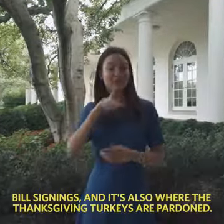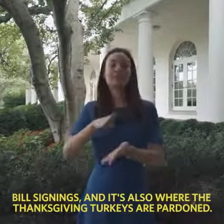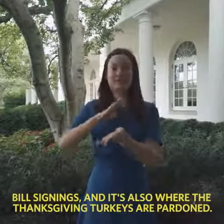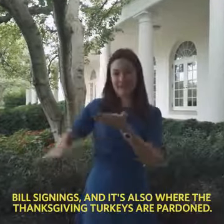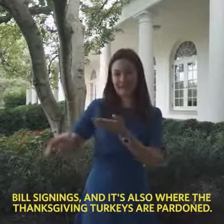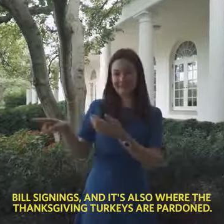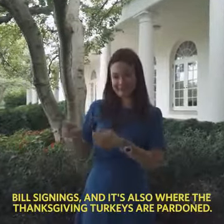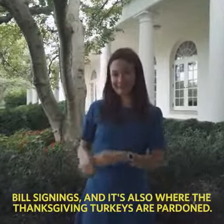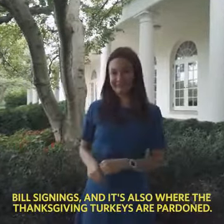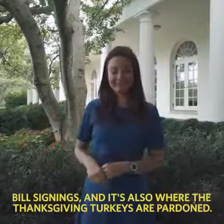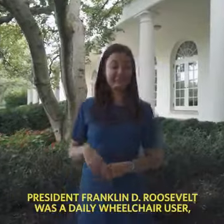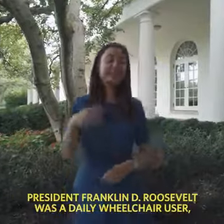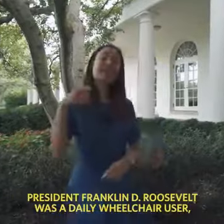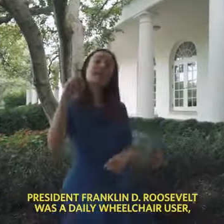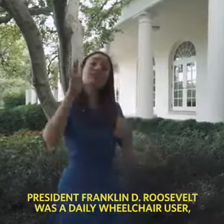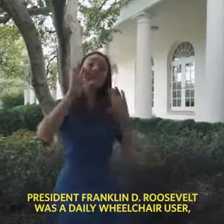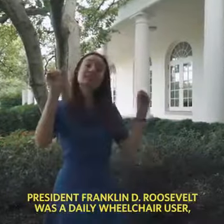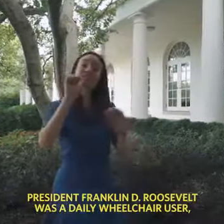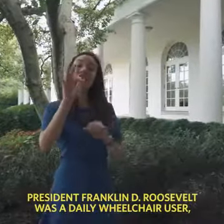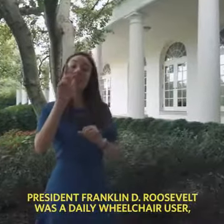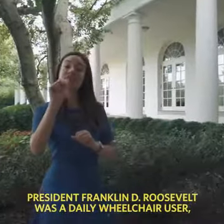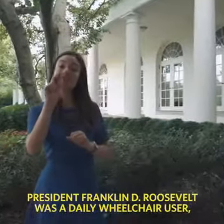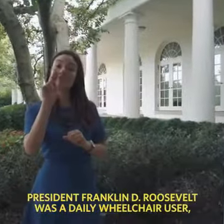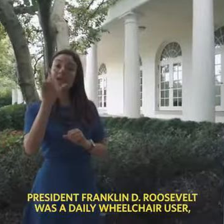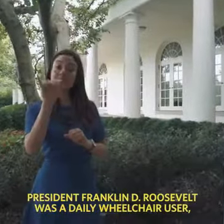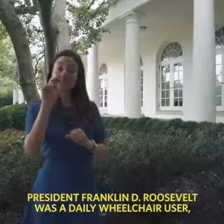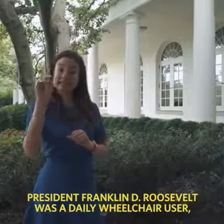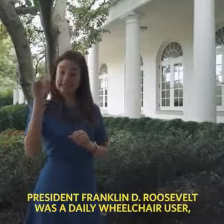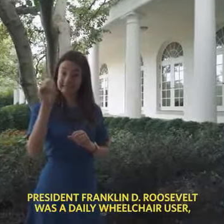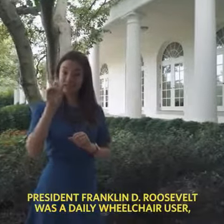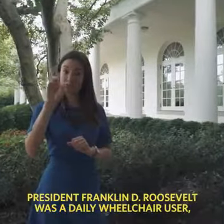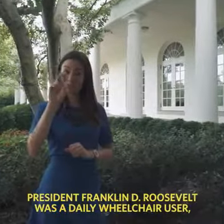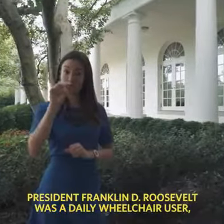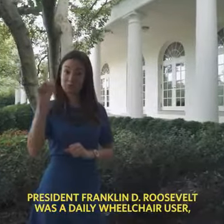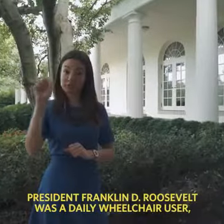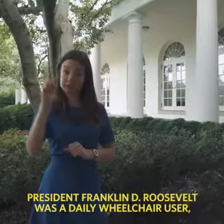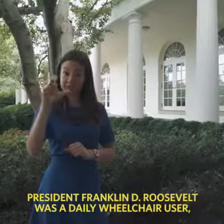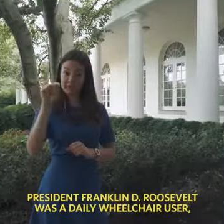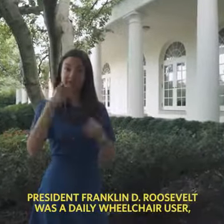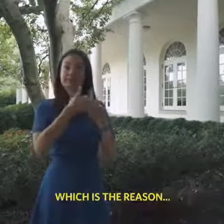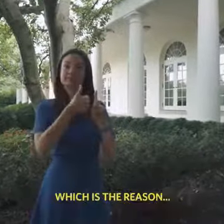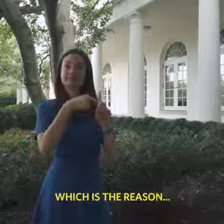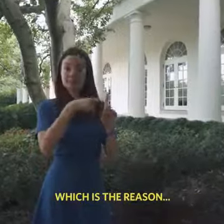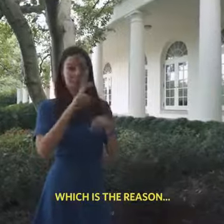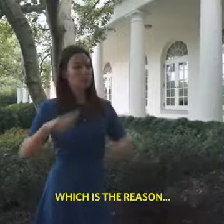are pardoned. President Franklin D. Roosevelt was a daily wheelchair user, which is the